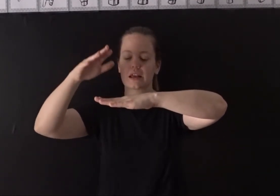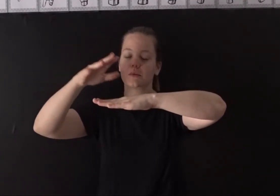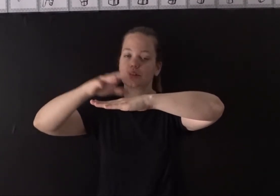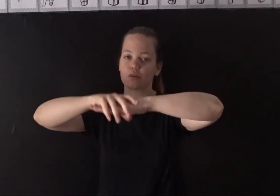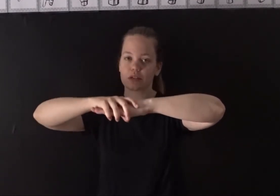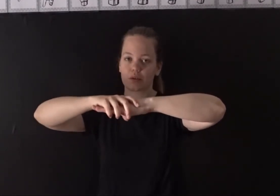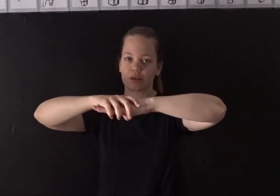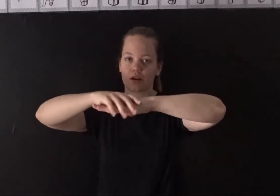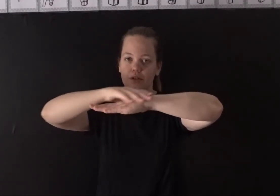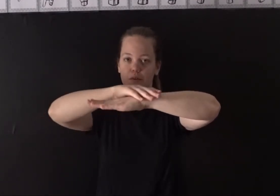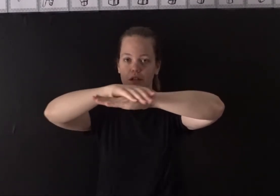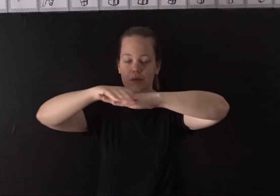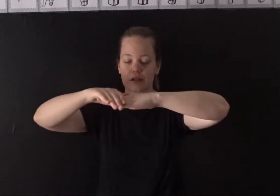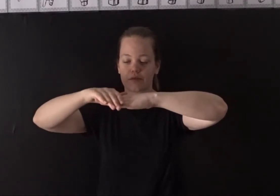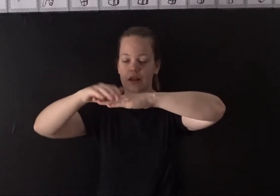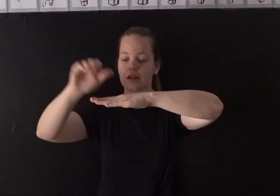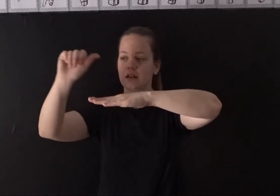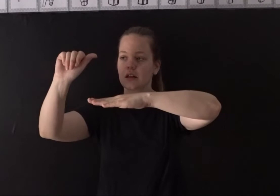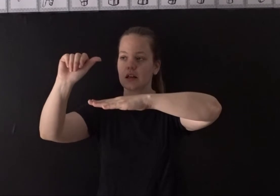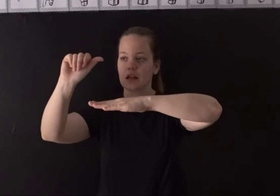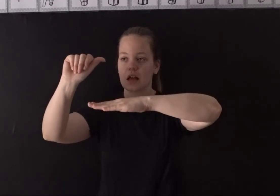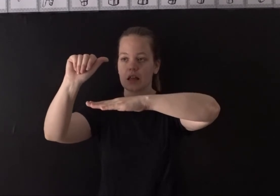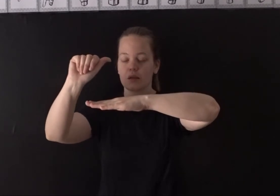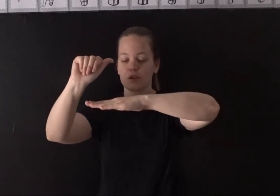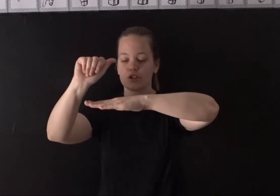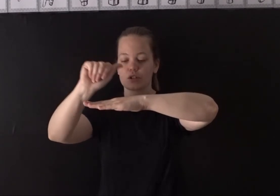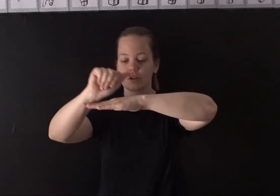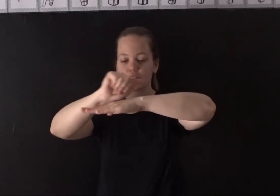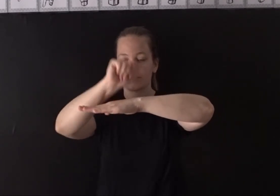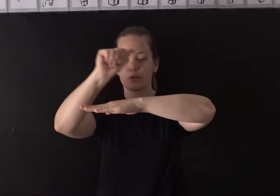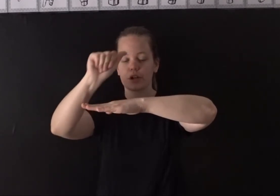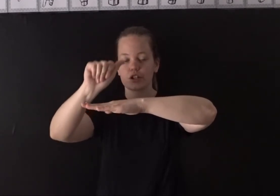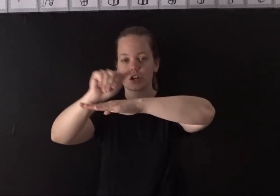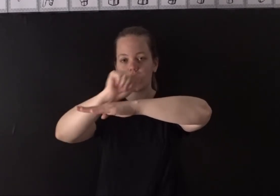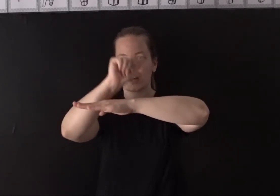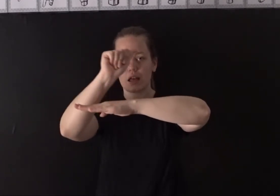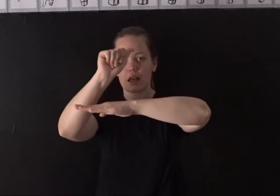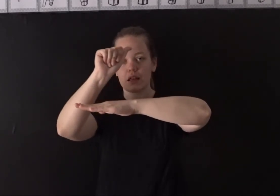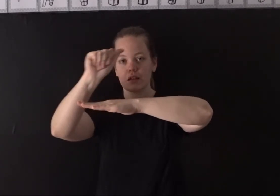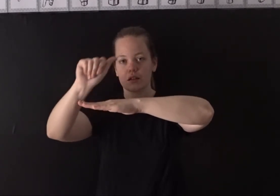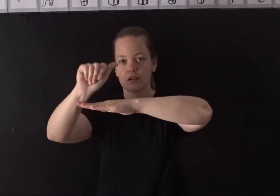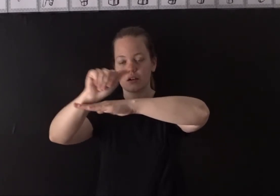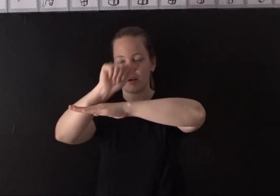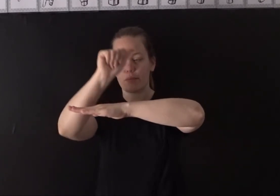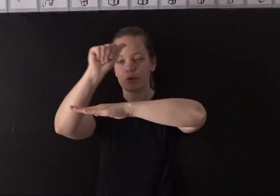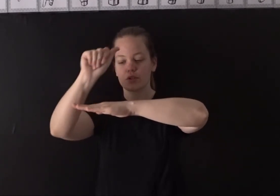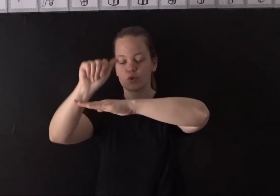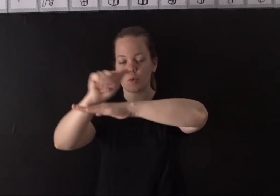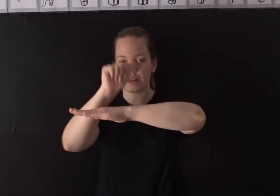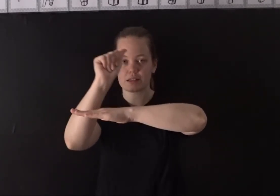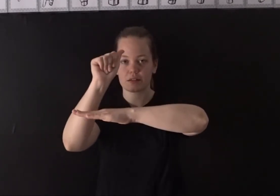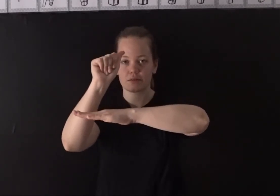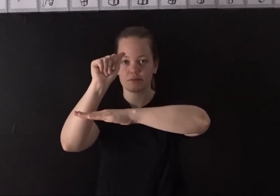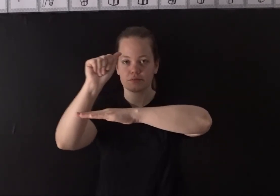that we don't sign with often and we're going to make it flat. And then we're just going to brush our A upwards twice.